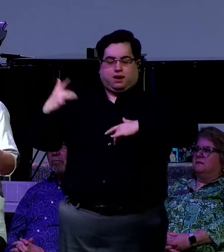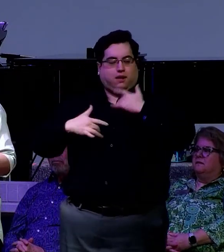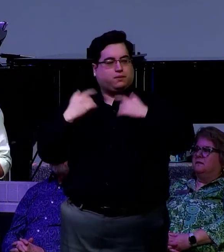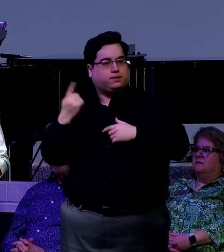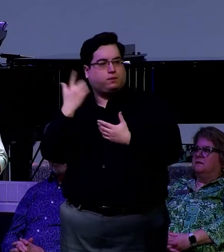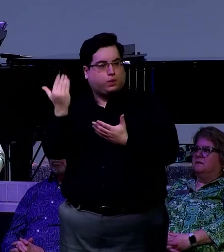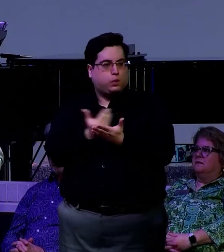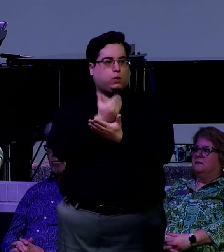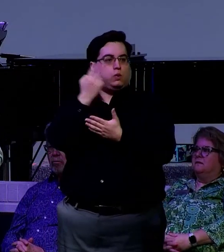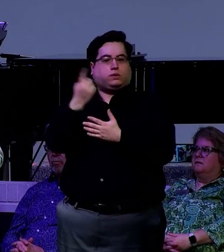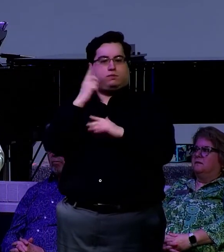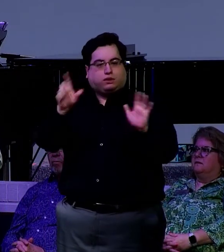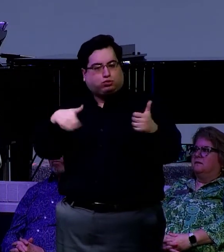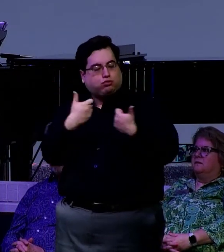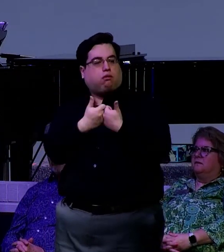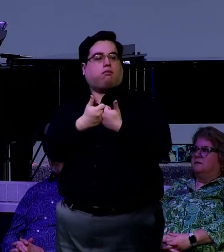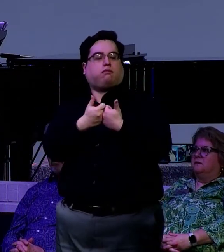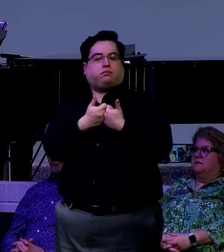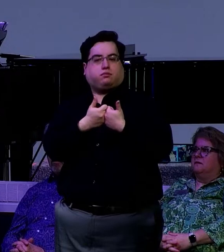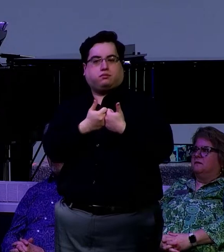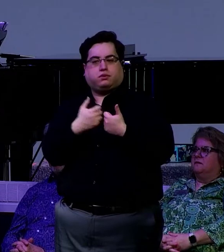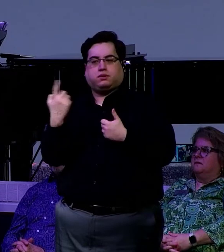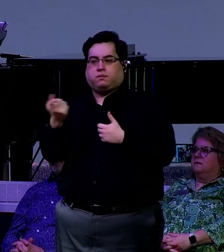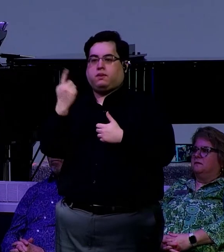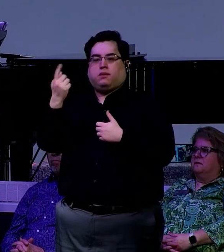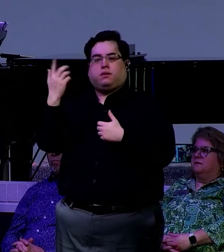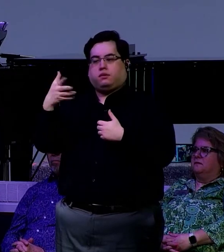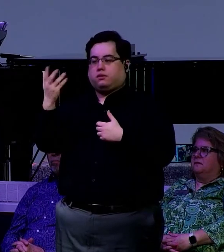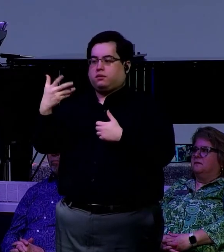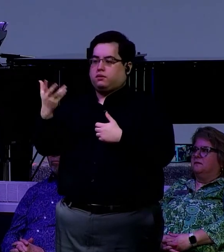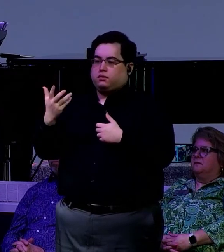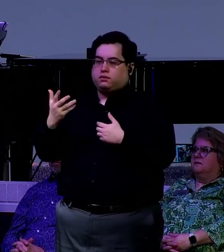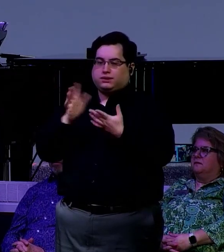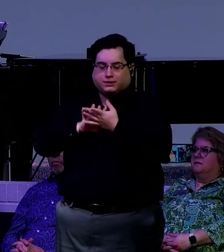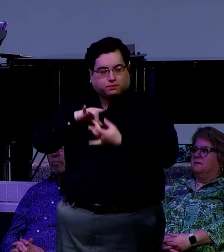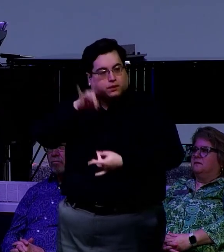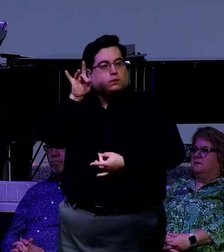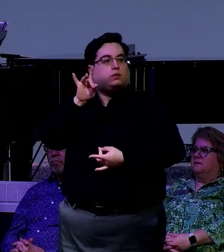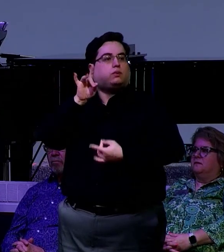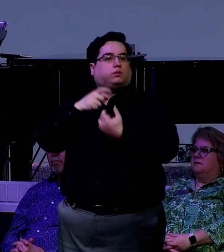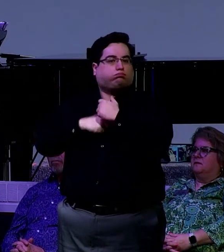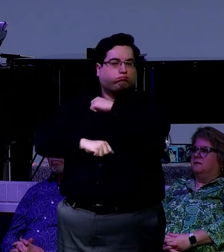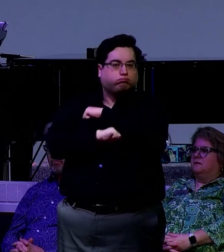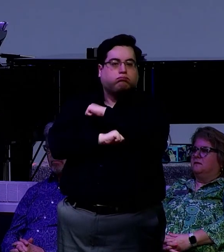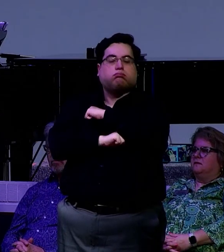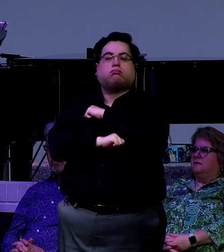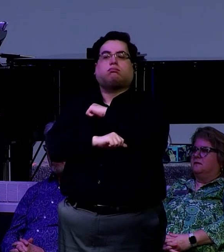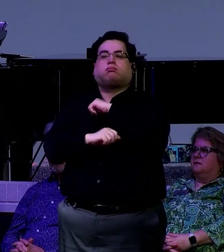new, something challenging, something more spiritual.